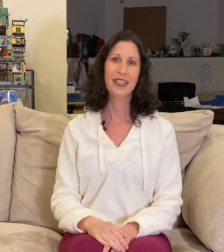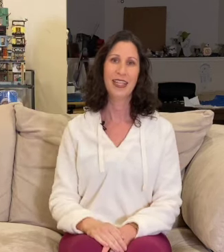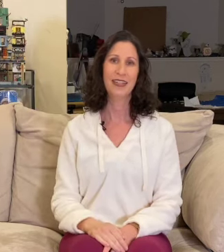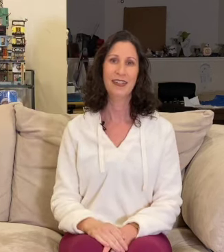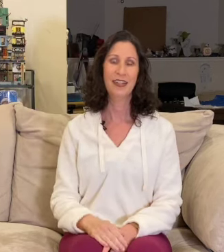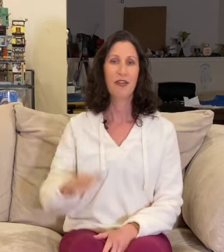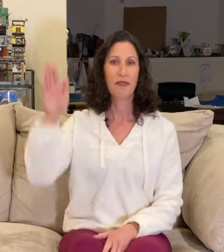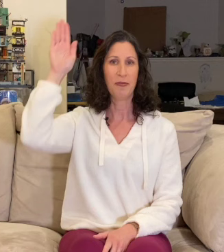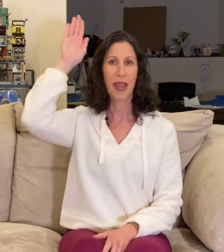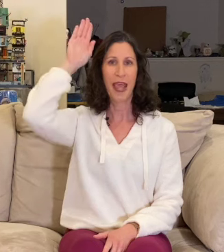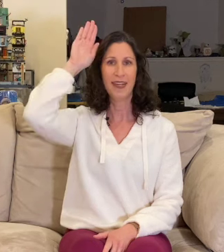it. From your head.